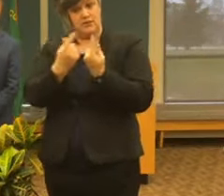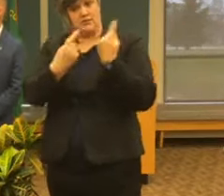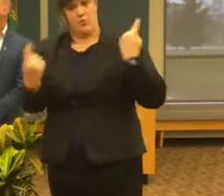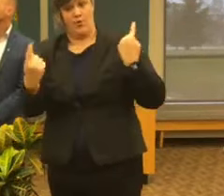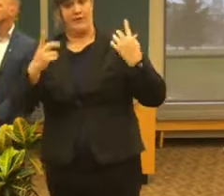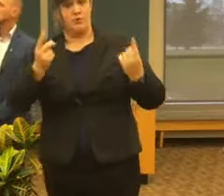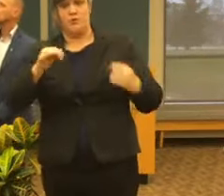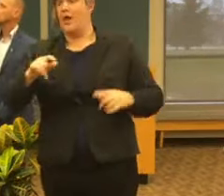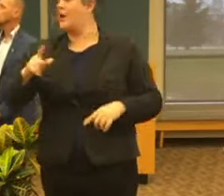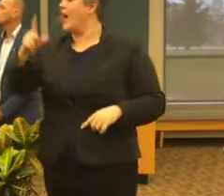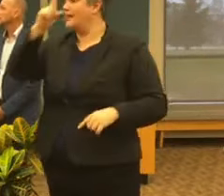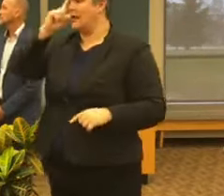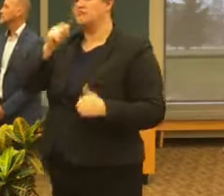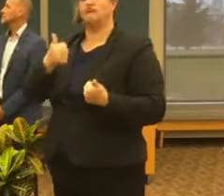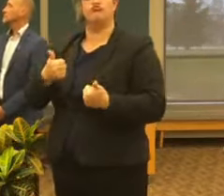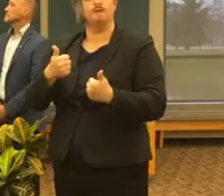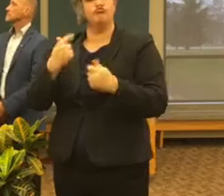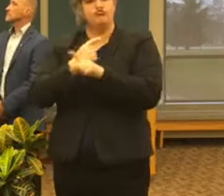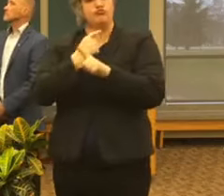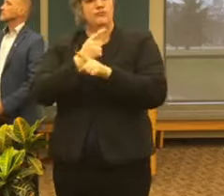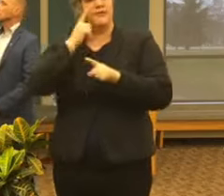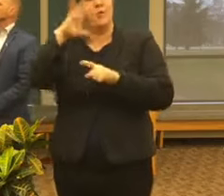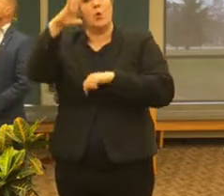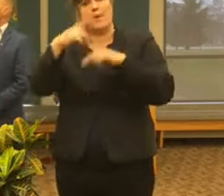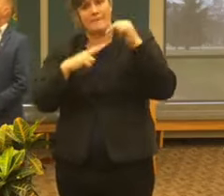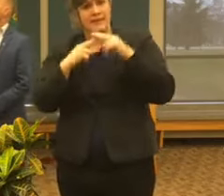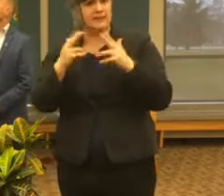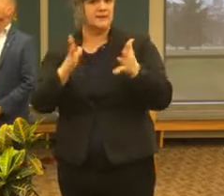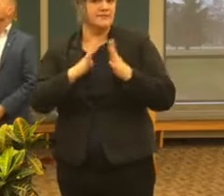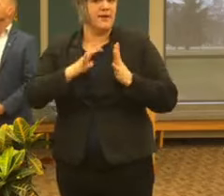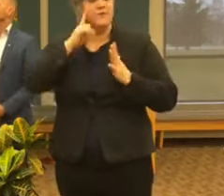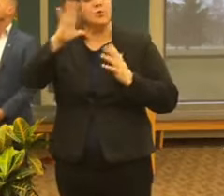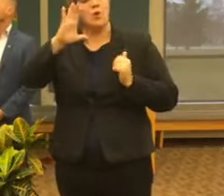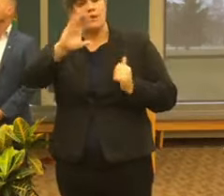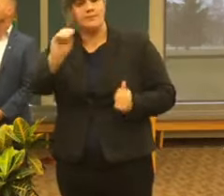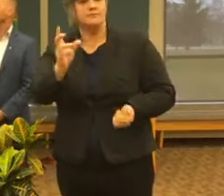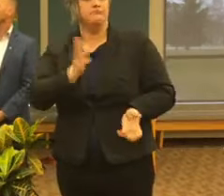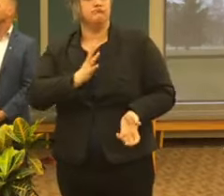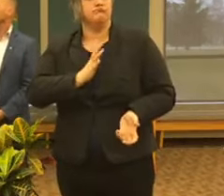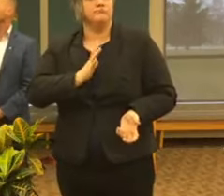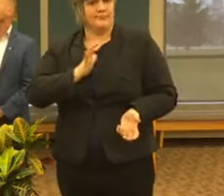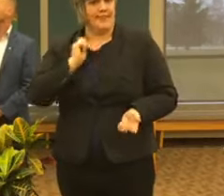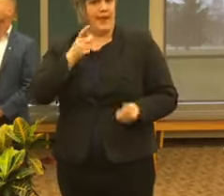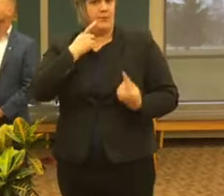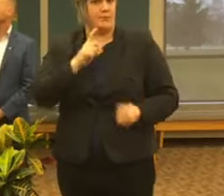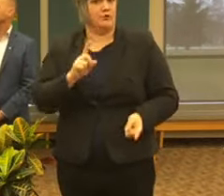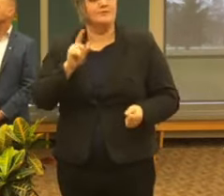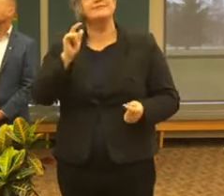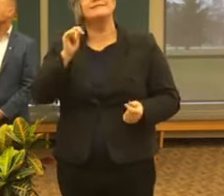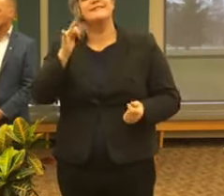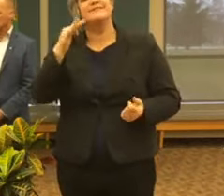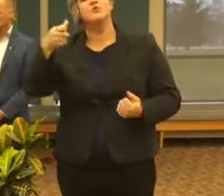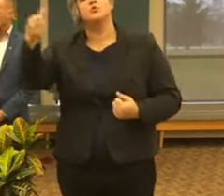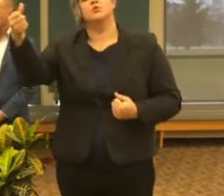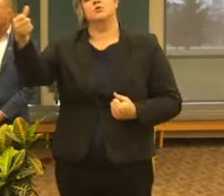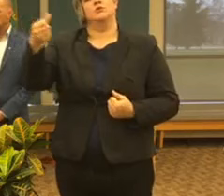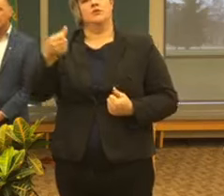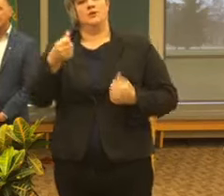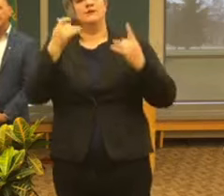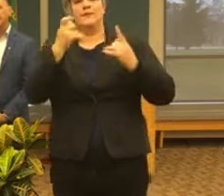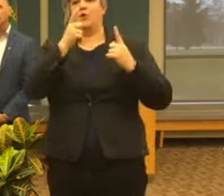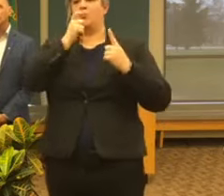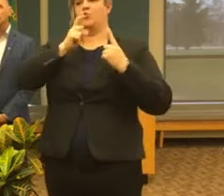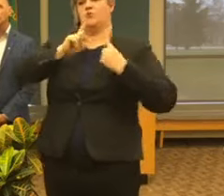I think that would be a great way if that works for your facility and your company. That would work. If you can have somebody that's having that